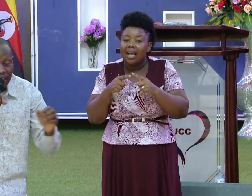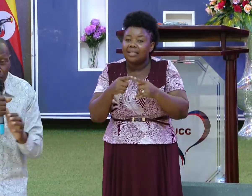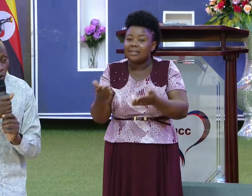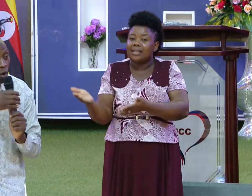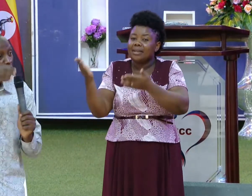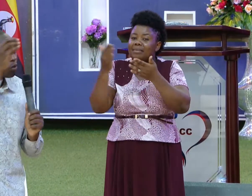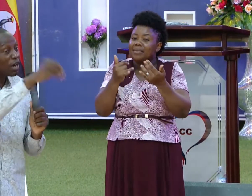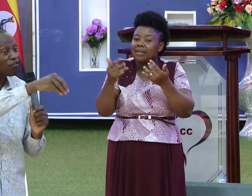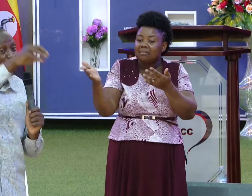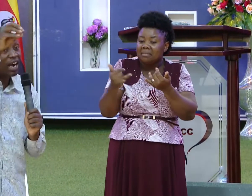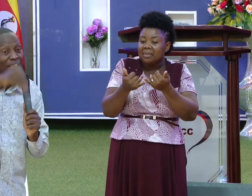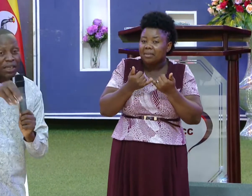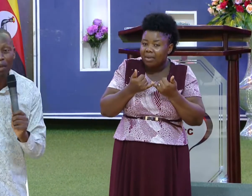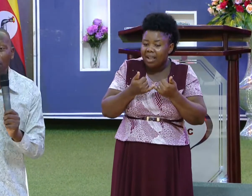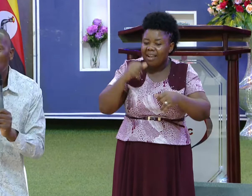how